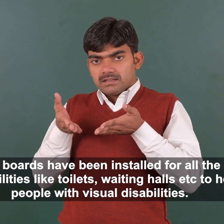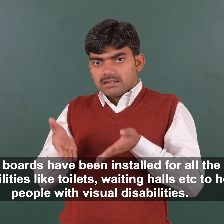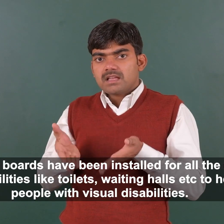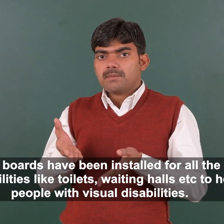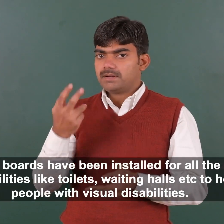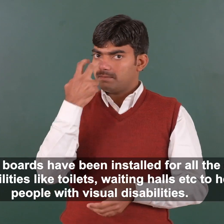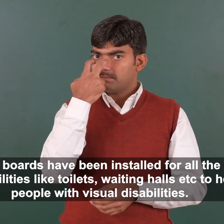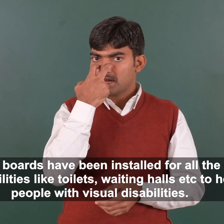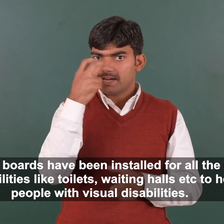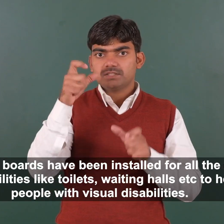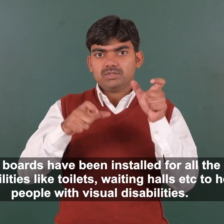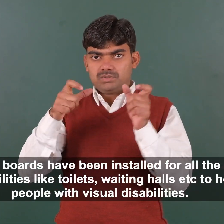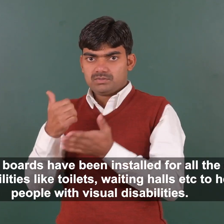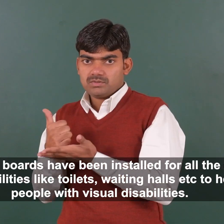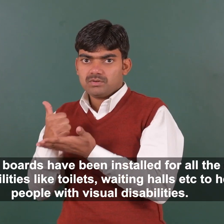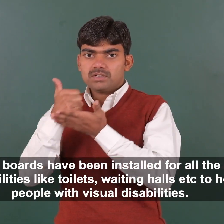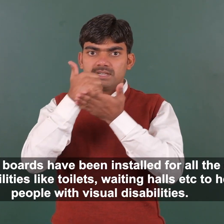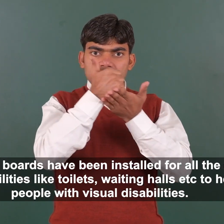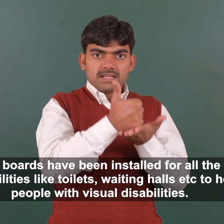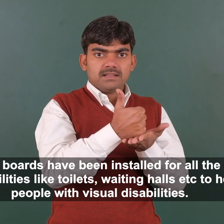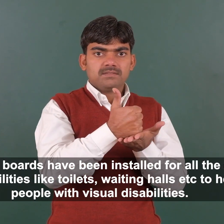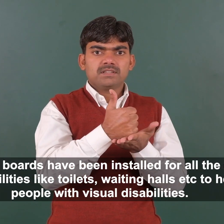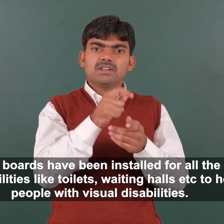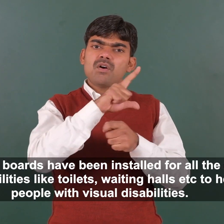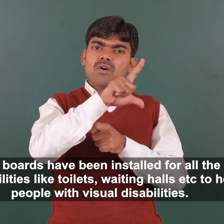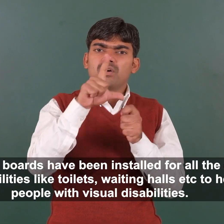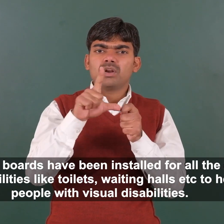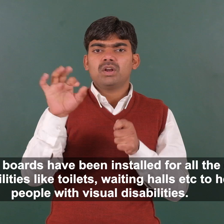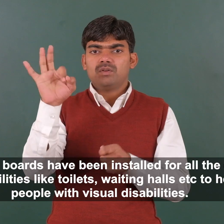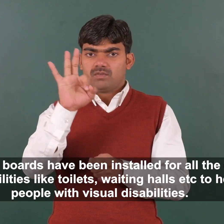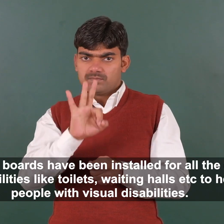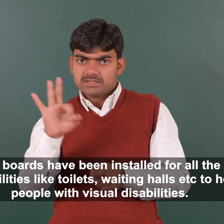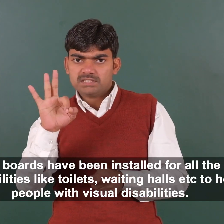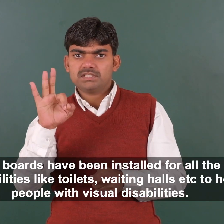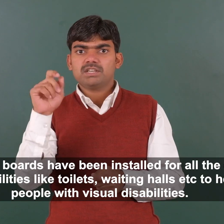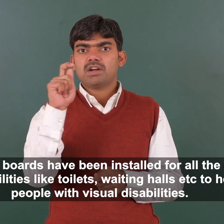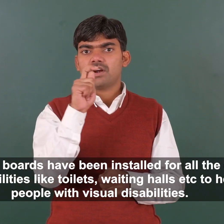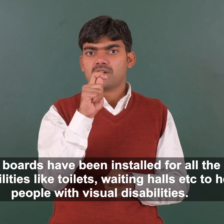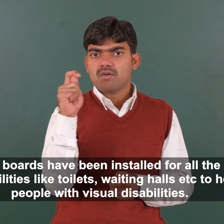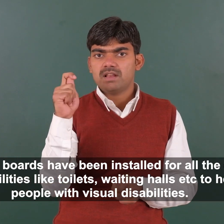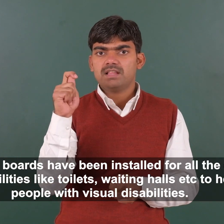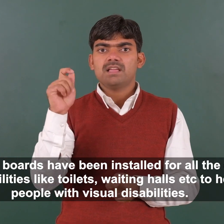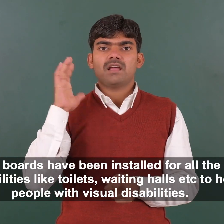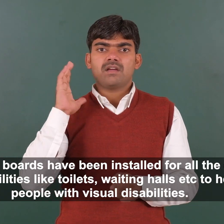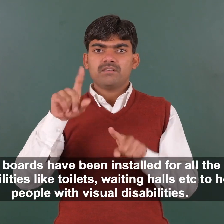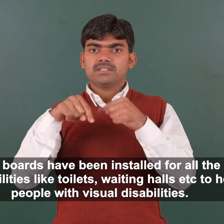Braille sign boards have been installed for all the offices and facilities like